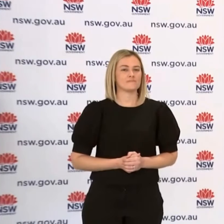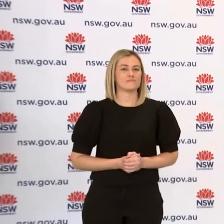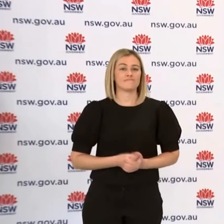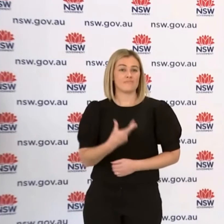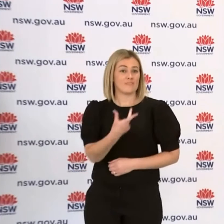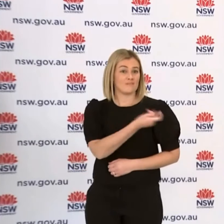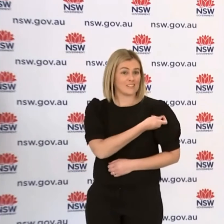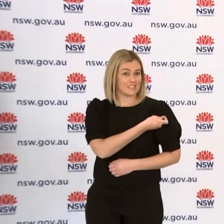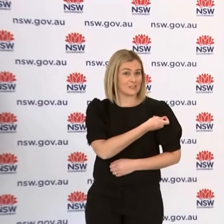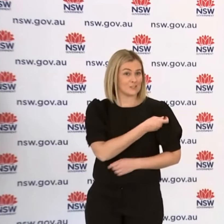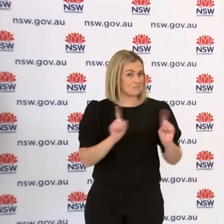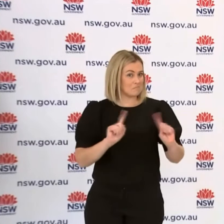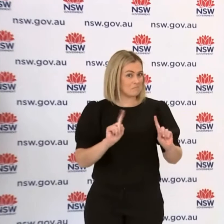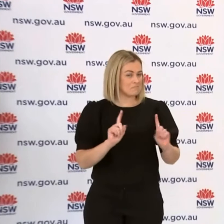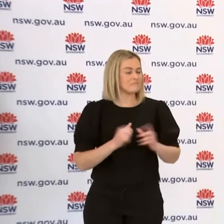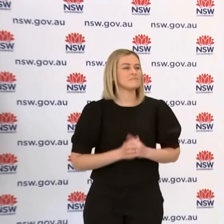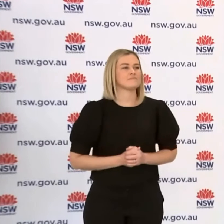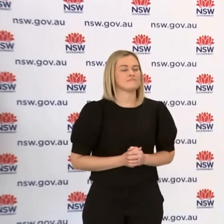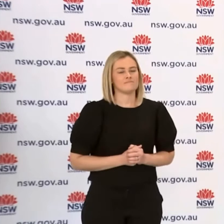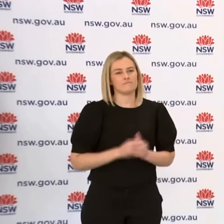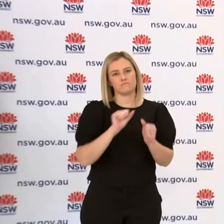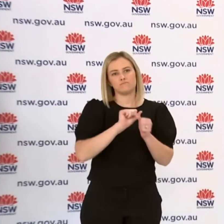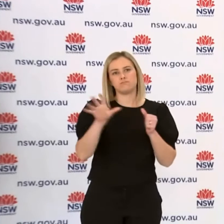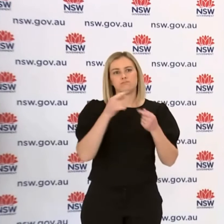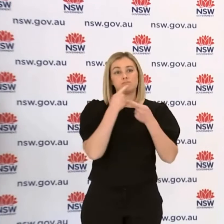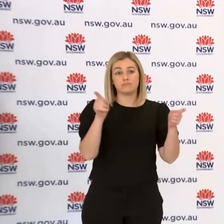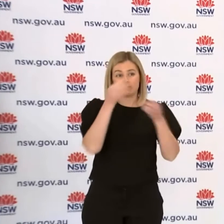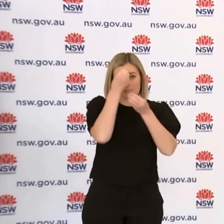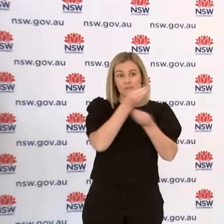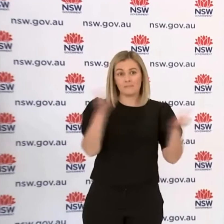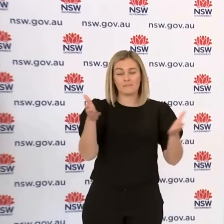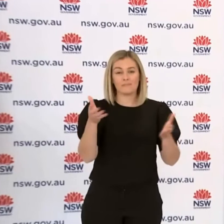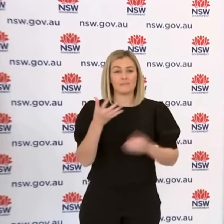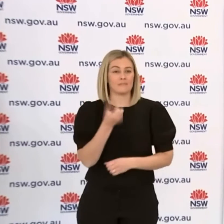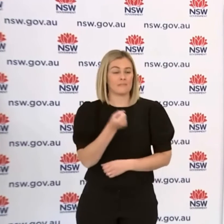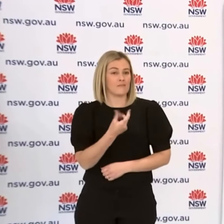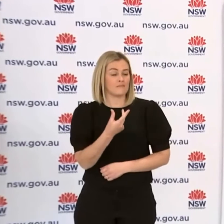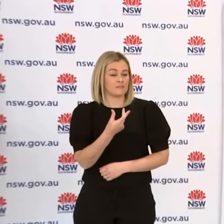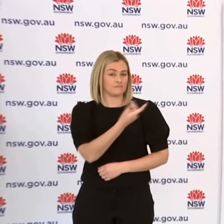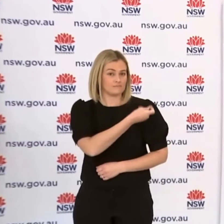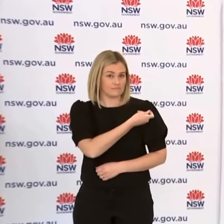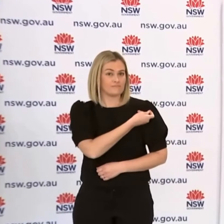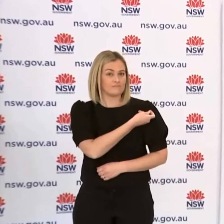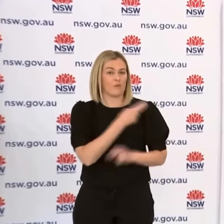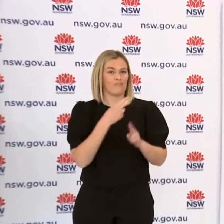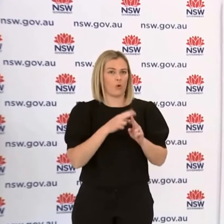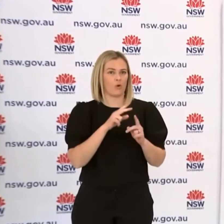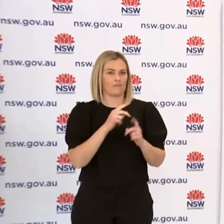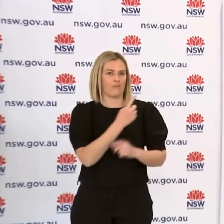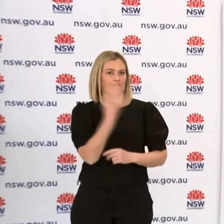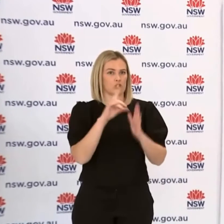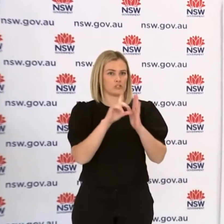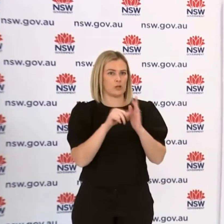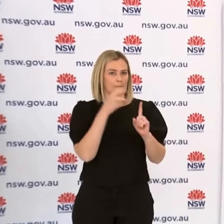Vaccinations. The great news today is that our doses for the first dose, the population